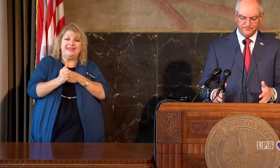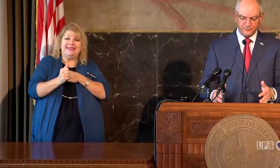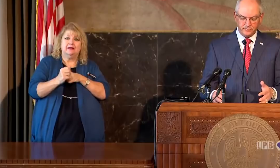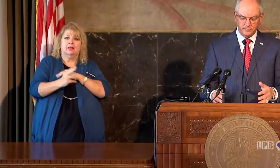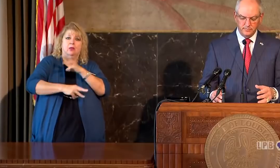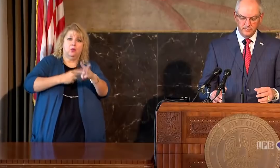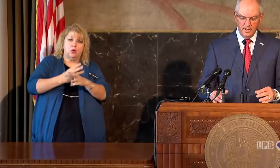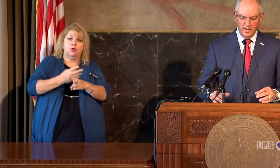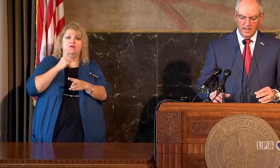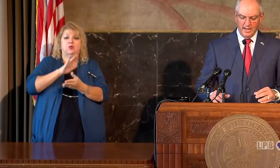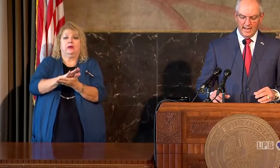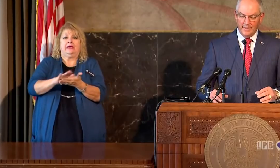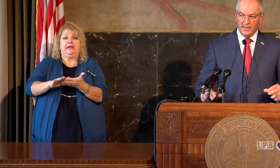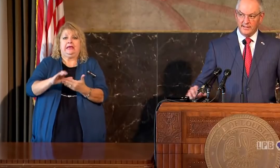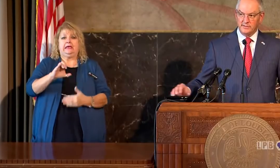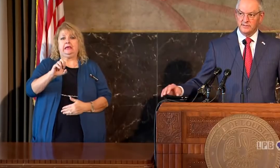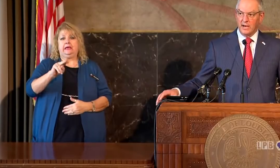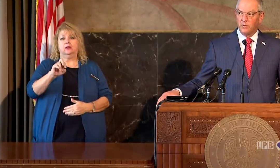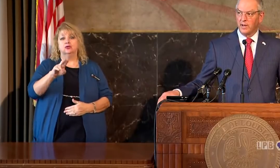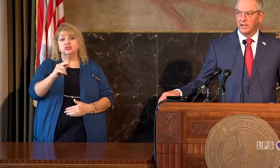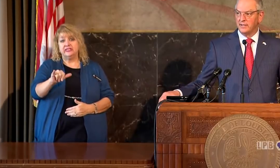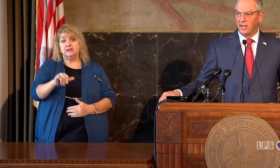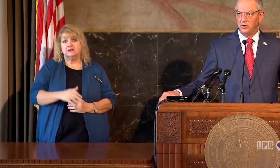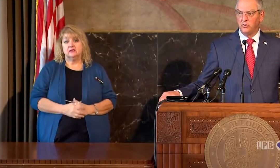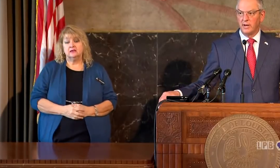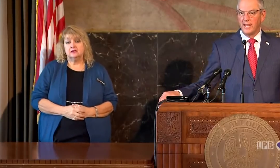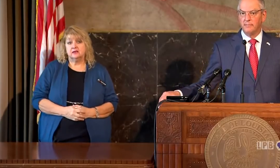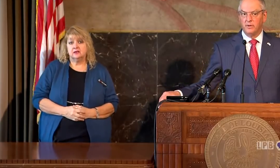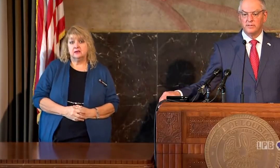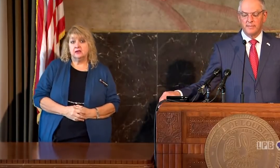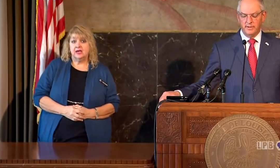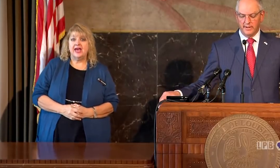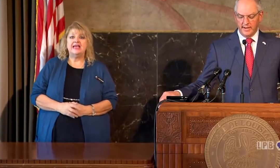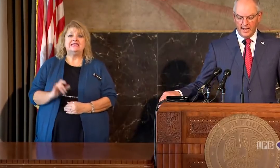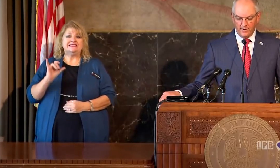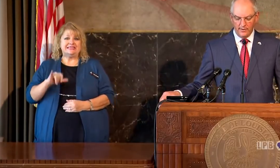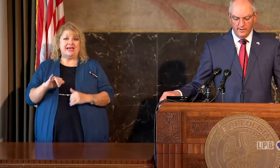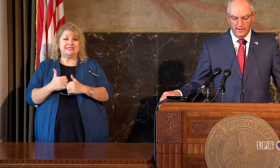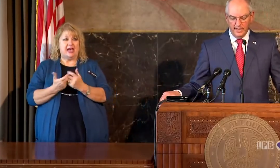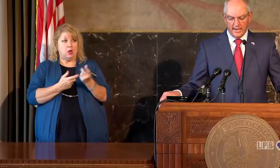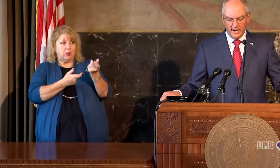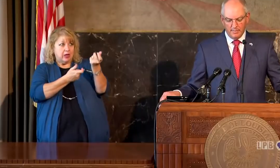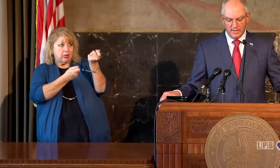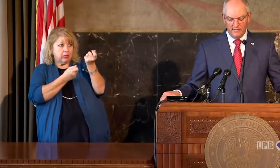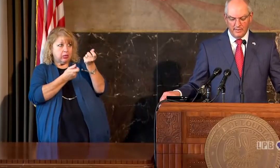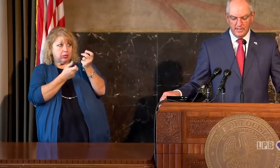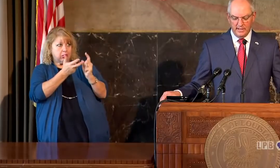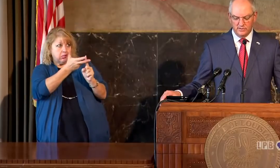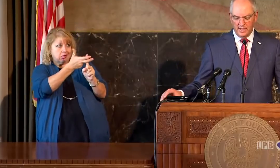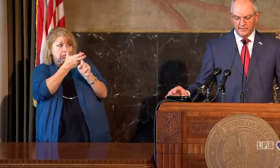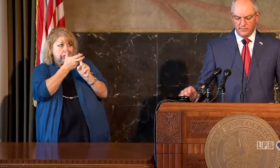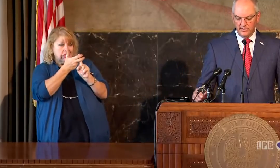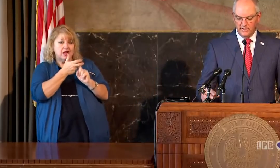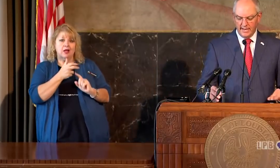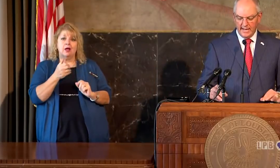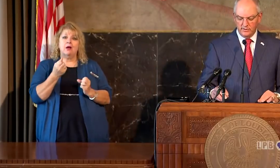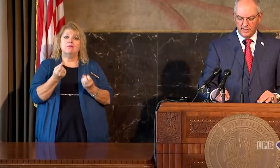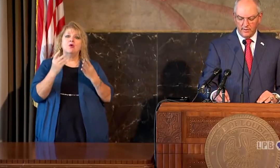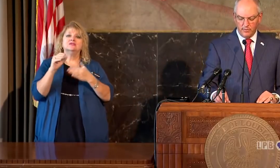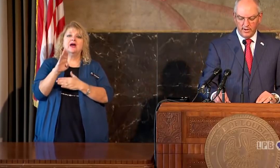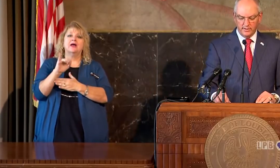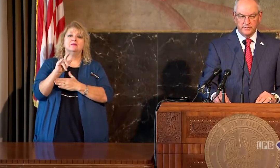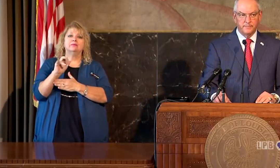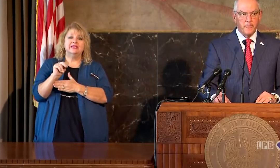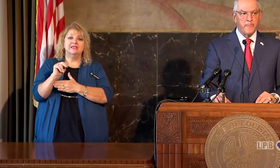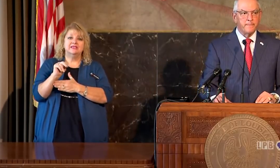energy. And I think this is how we're going to continue to land multi-billion-dollar economic development deals like the recently announced